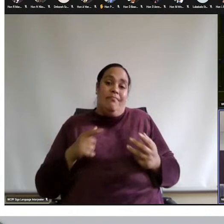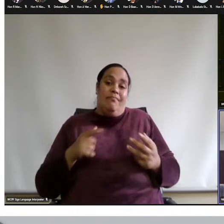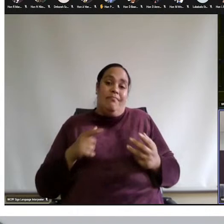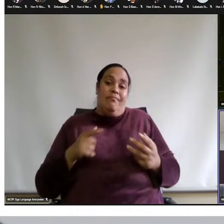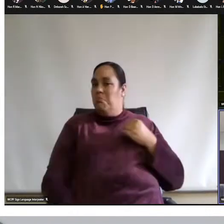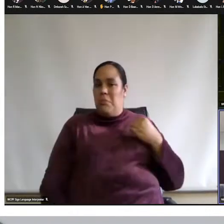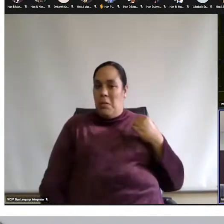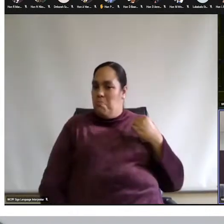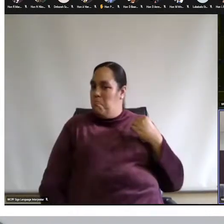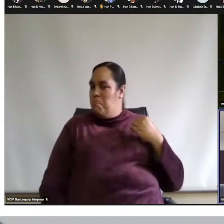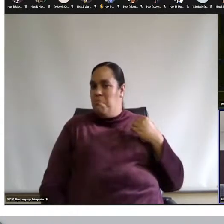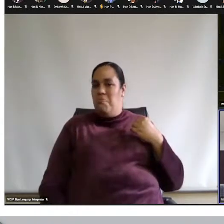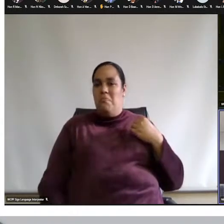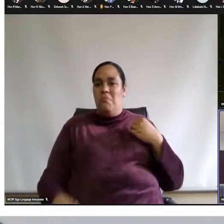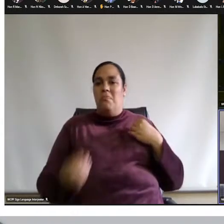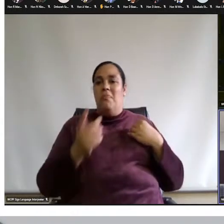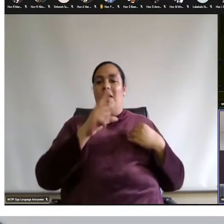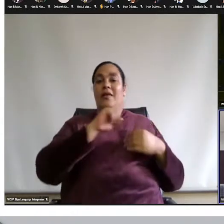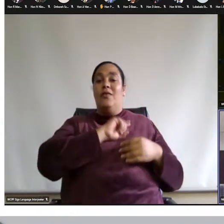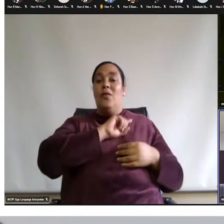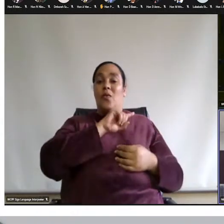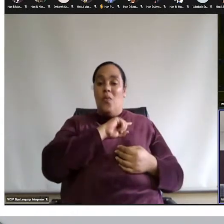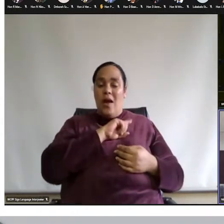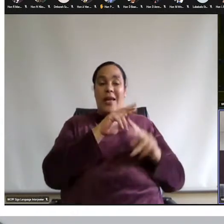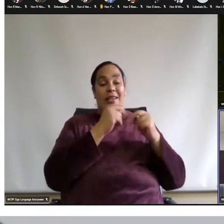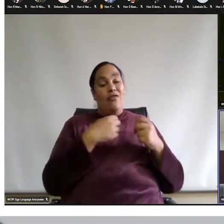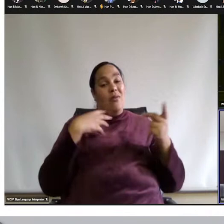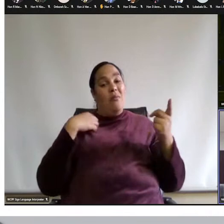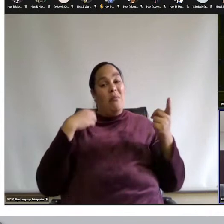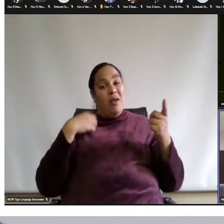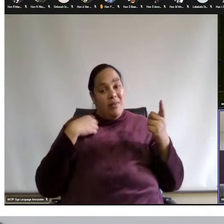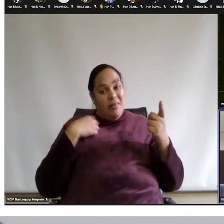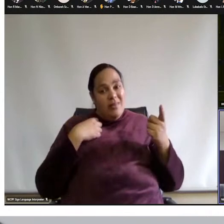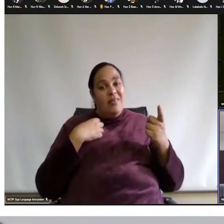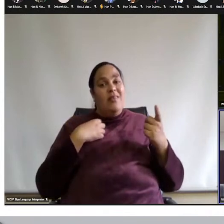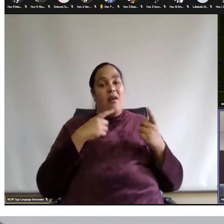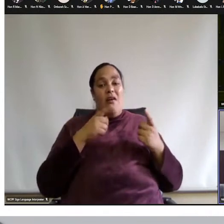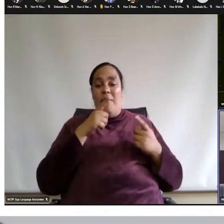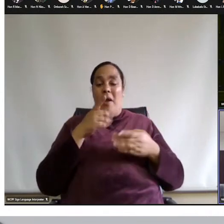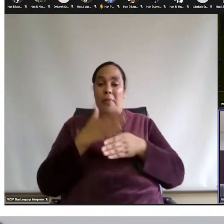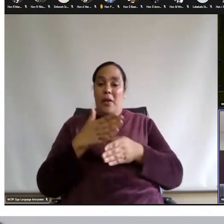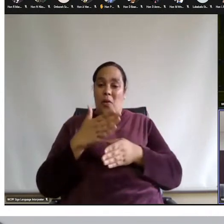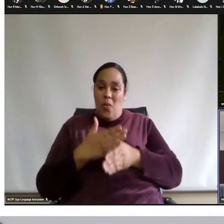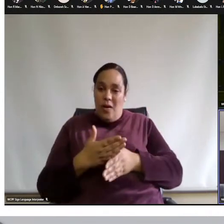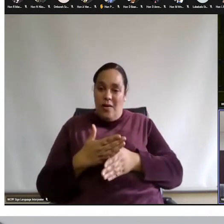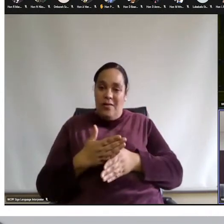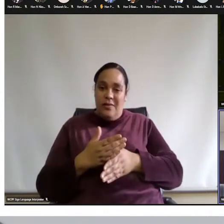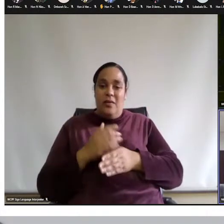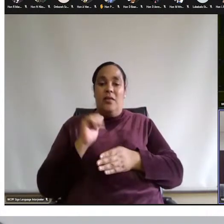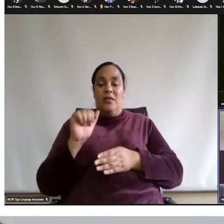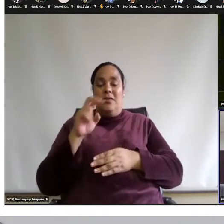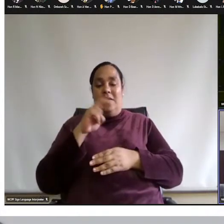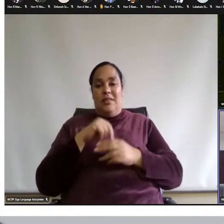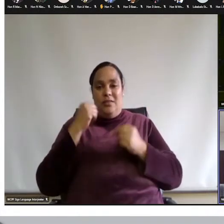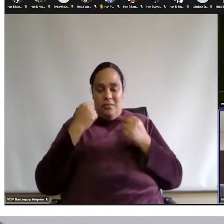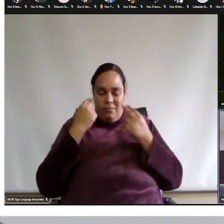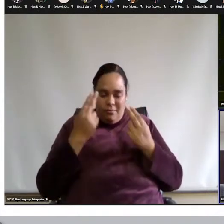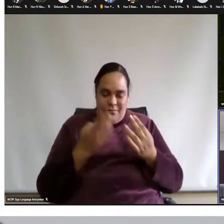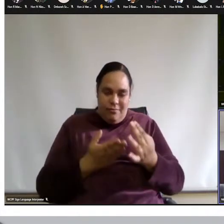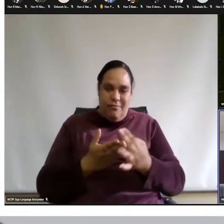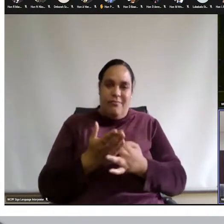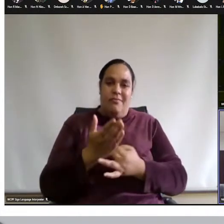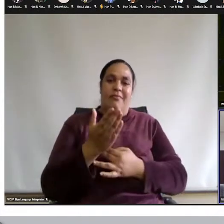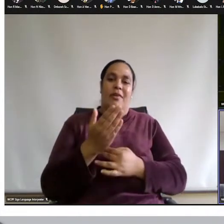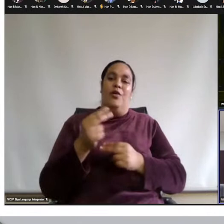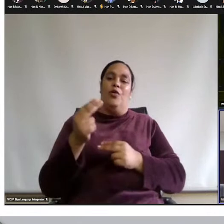action. And that is why the National Minister of Public Works had to go to Glen William during the course of the